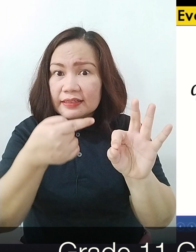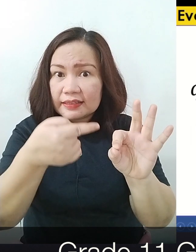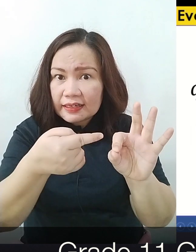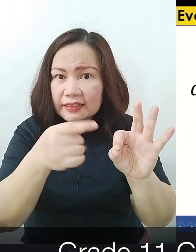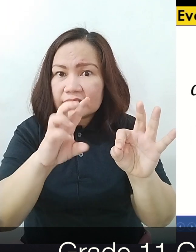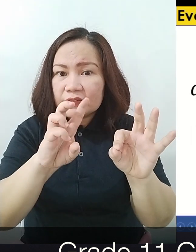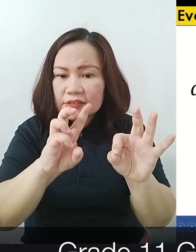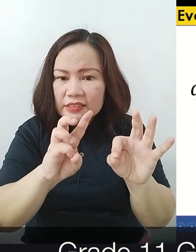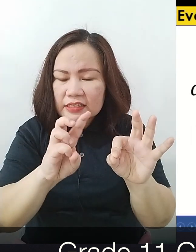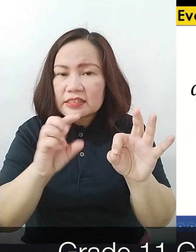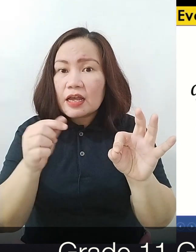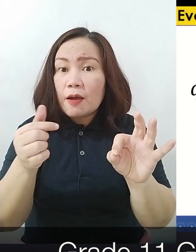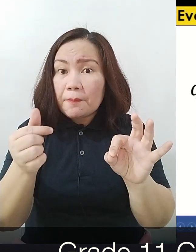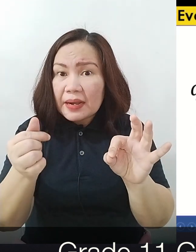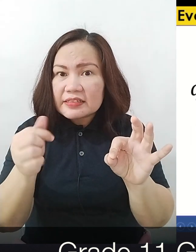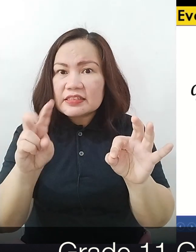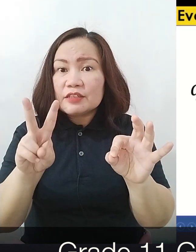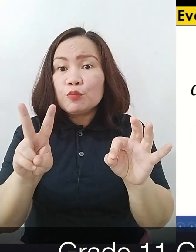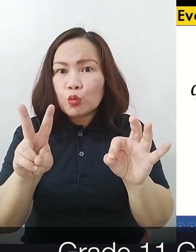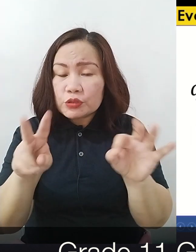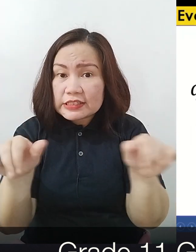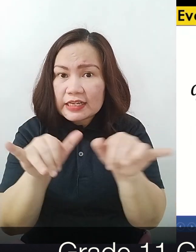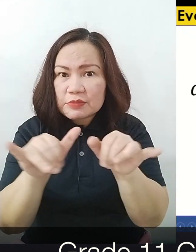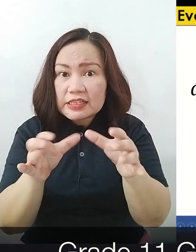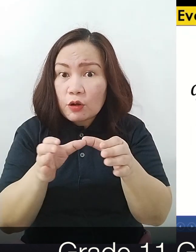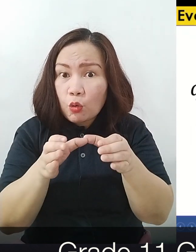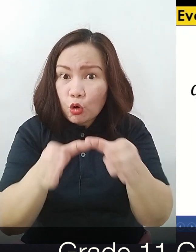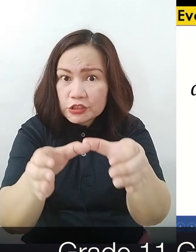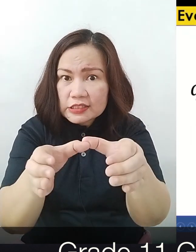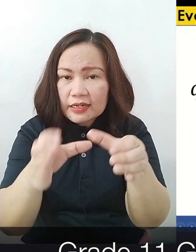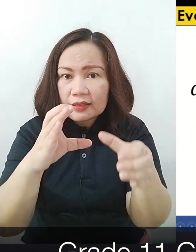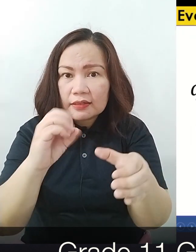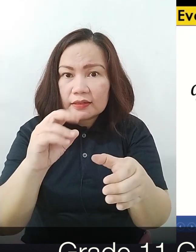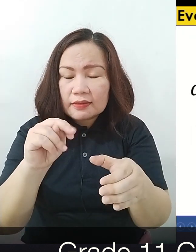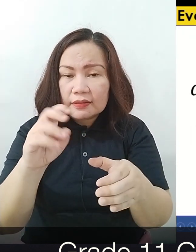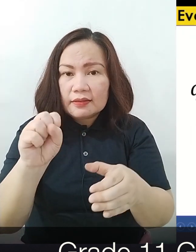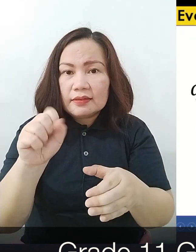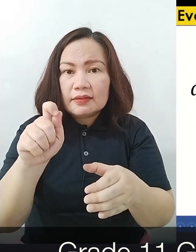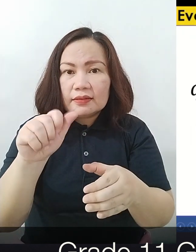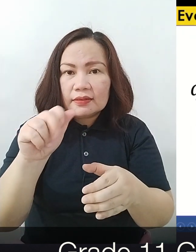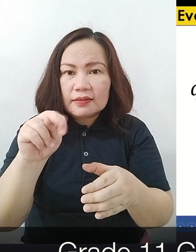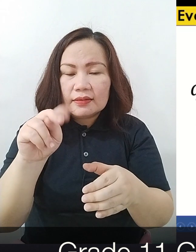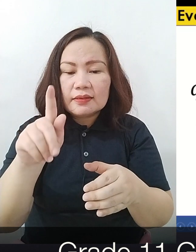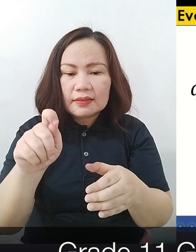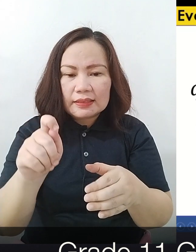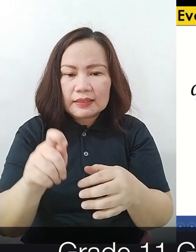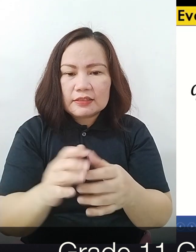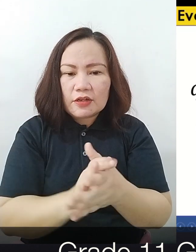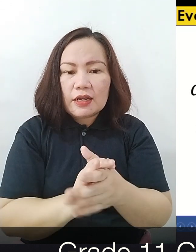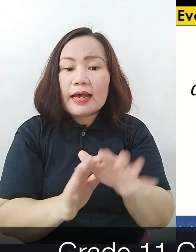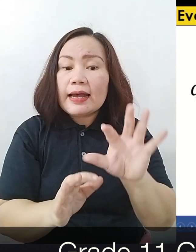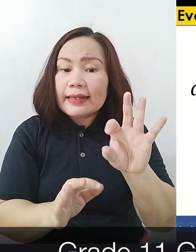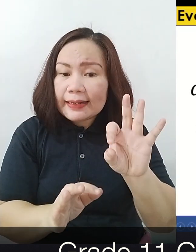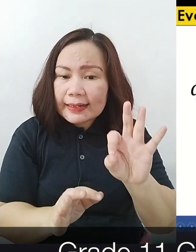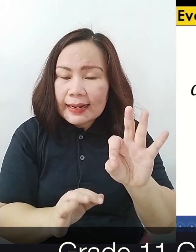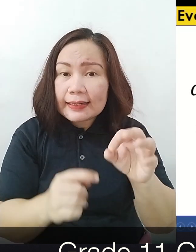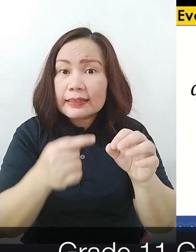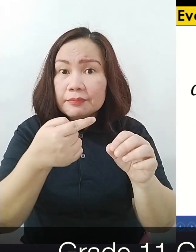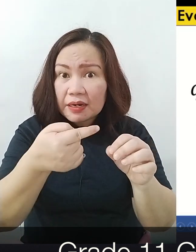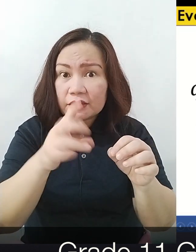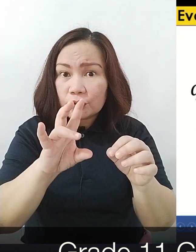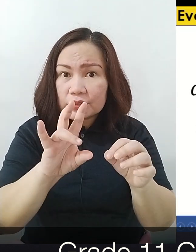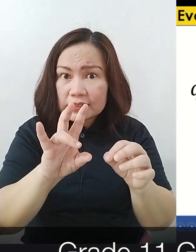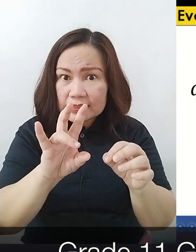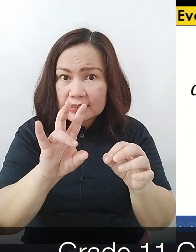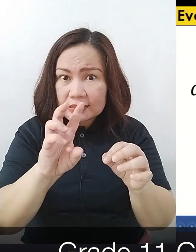2, kailangan din natin i-combine. So 9 minus 6 plus 2, the